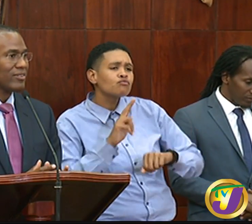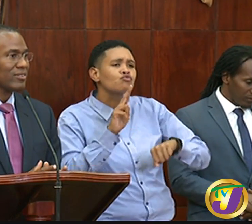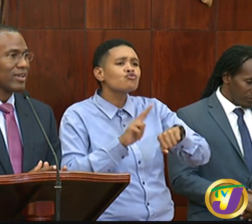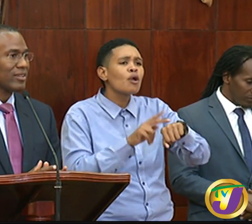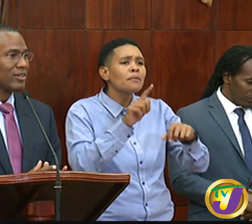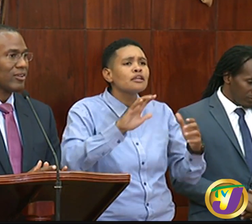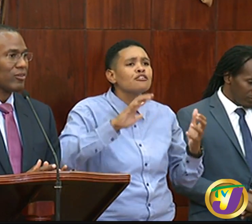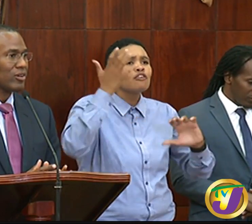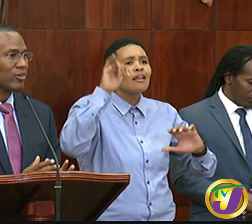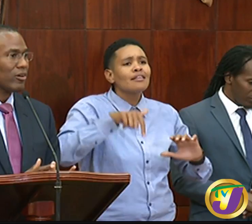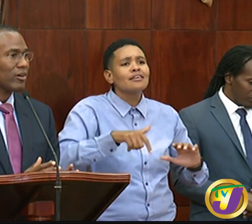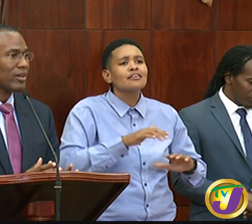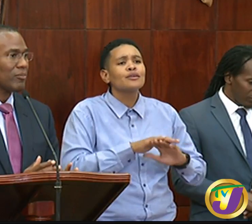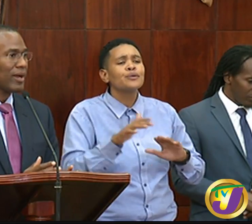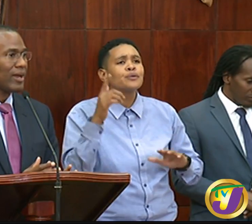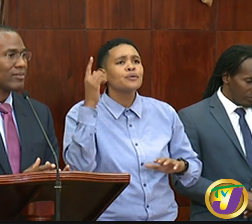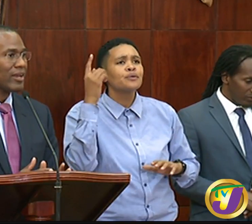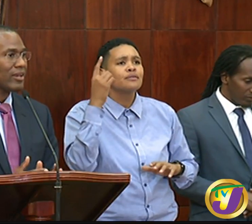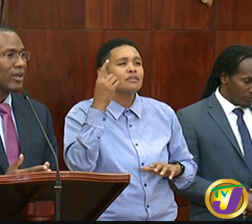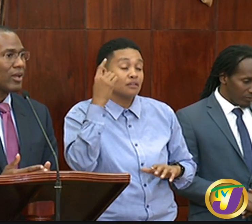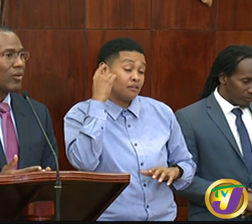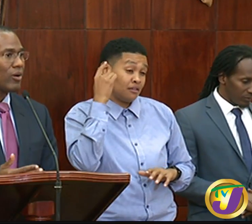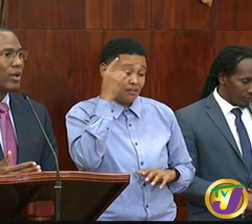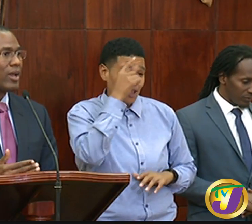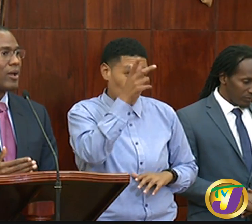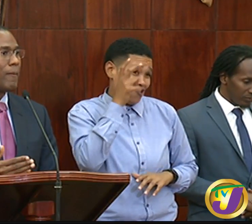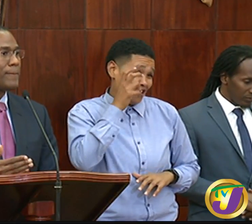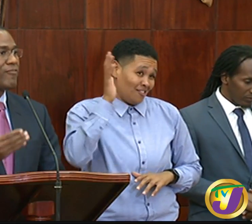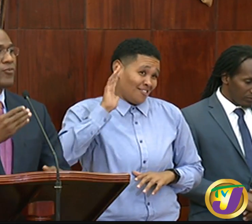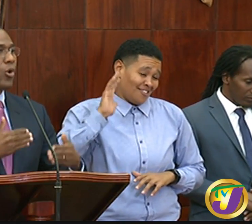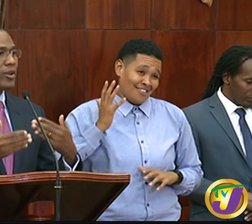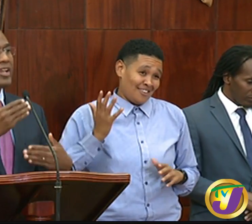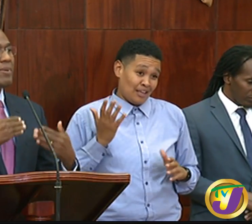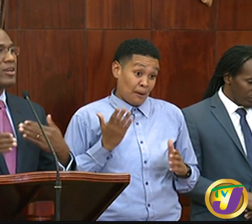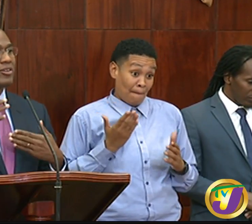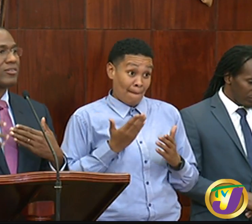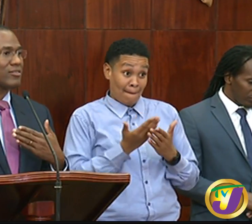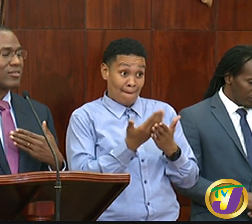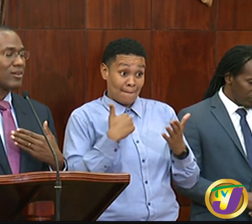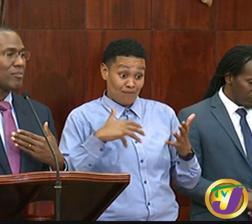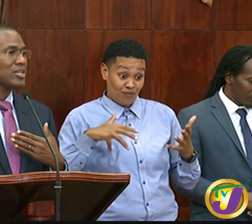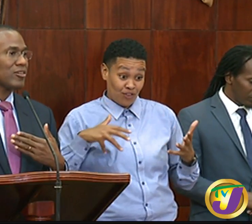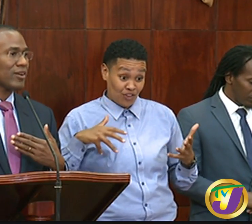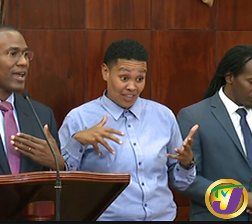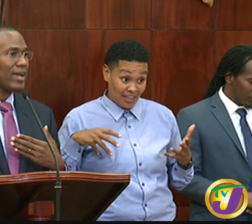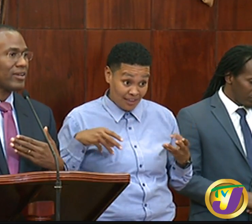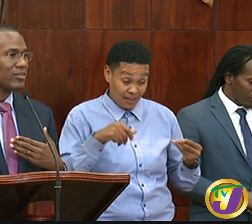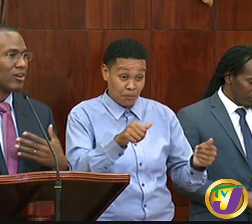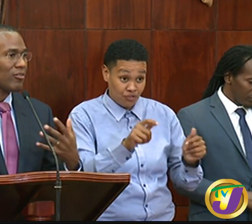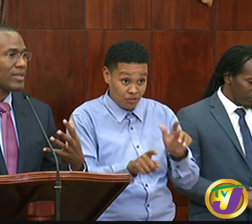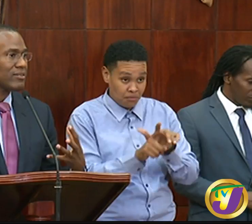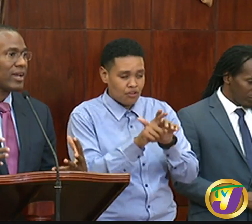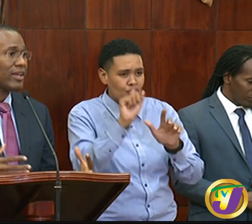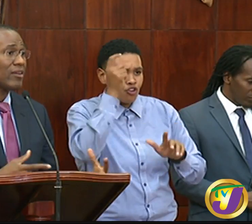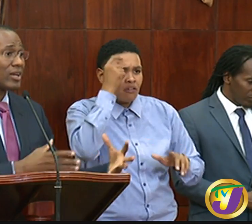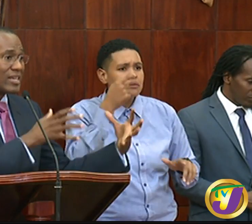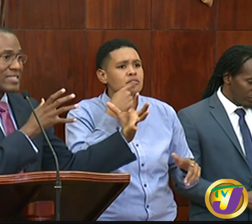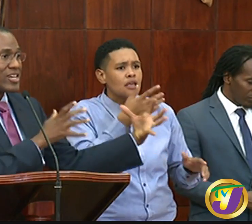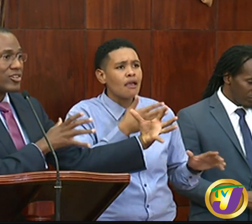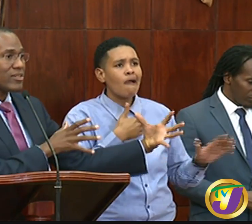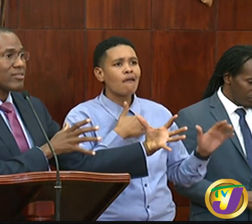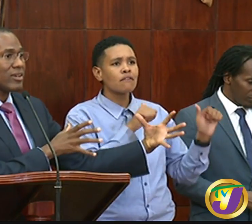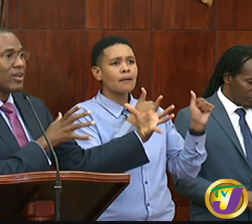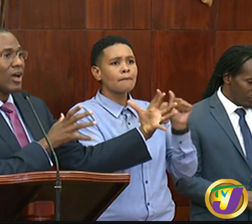normally in crises like these, I don't think you've heard in the past that before the expenditures materialize, the government saying that there were